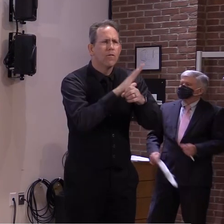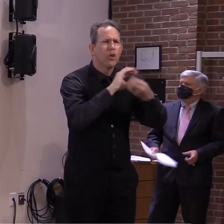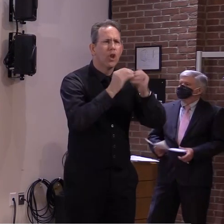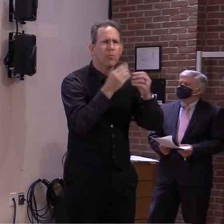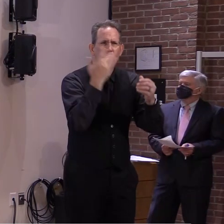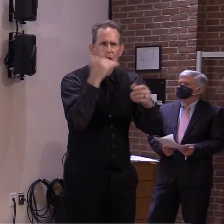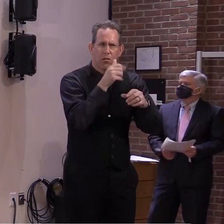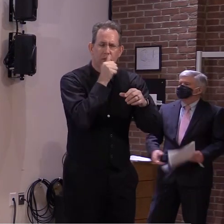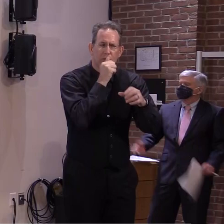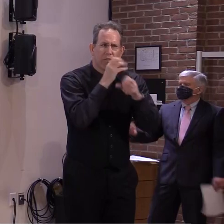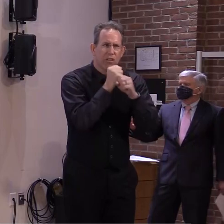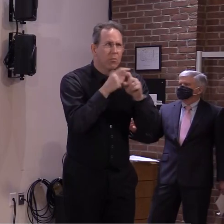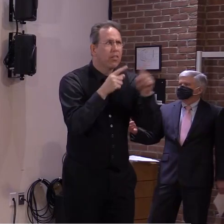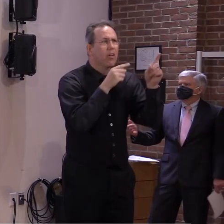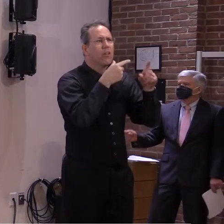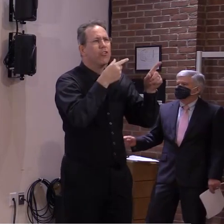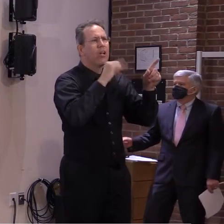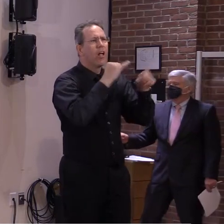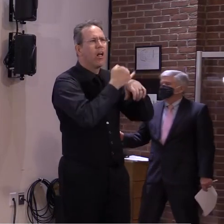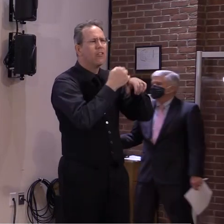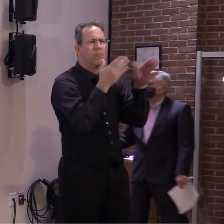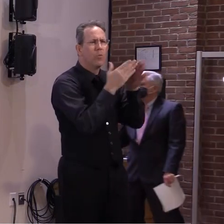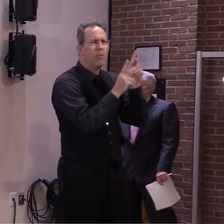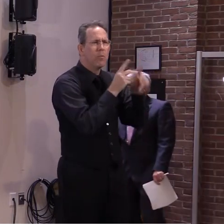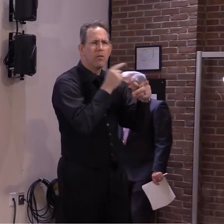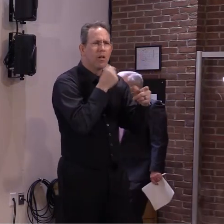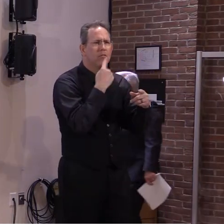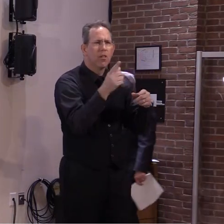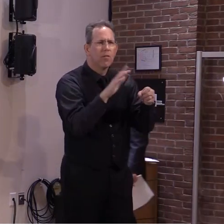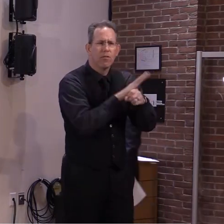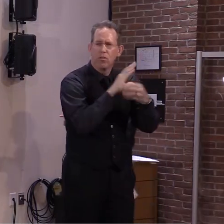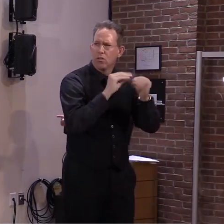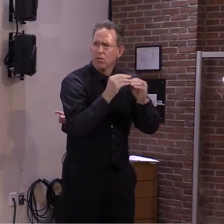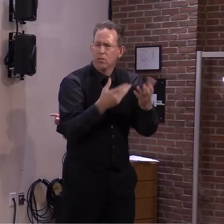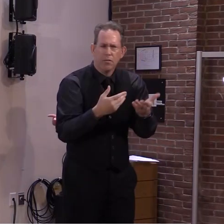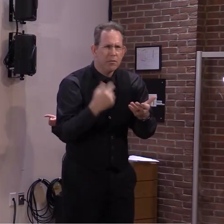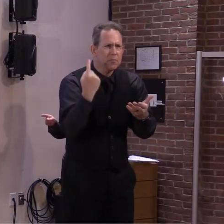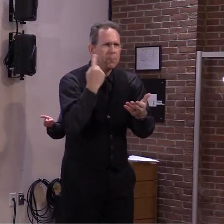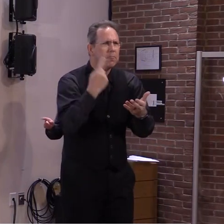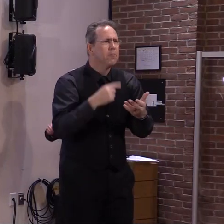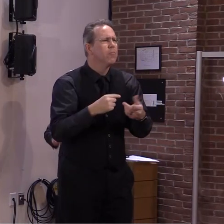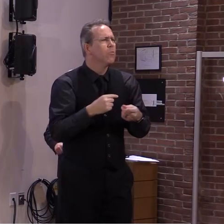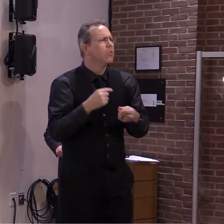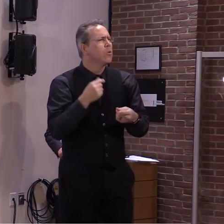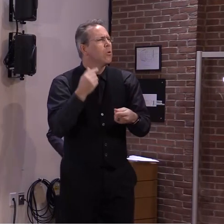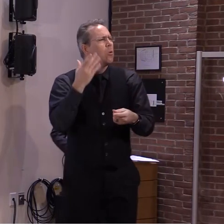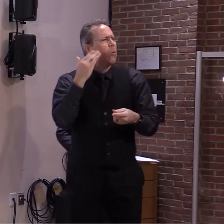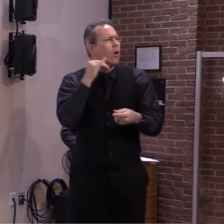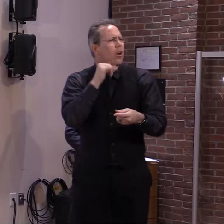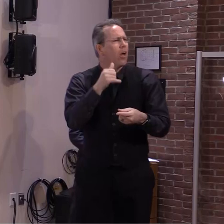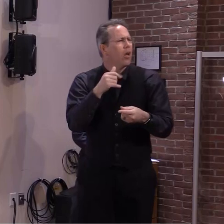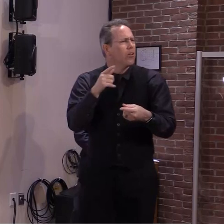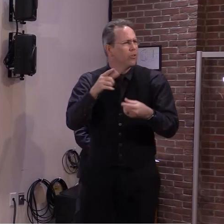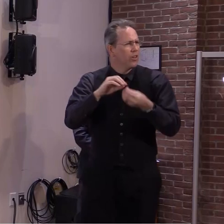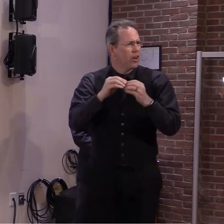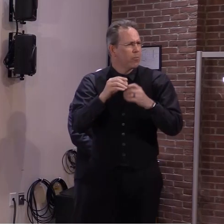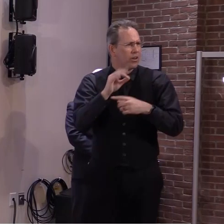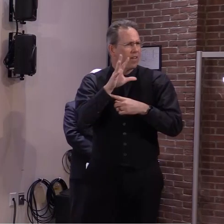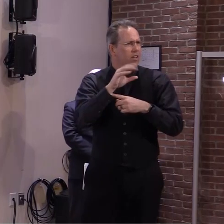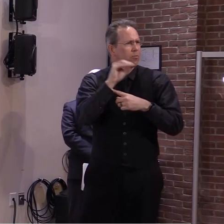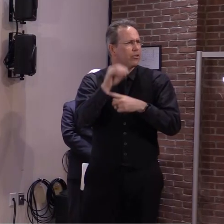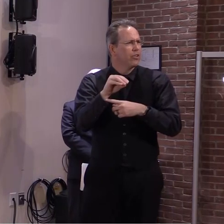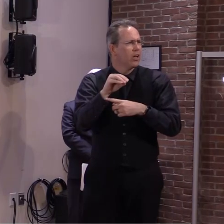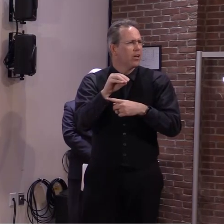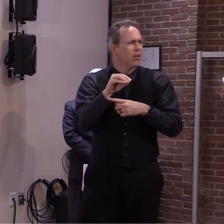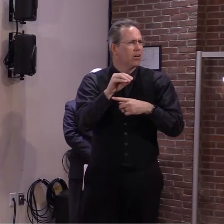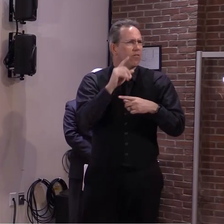that threshold? Because if that's going to be used throughout the entire state, that means that for the